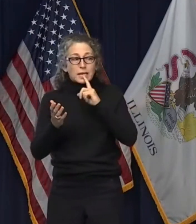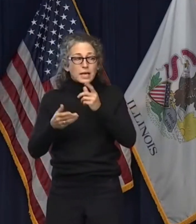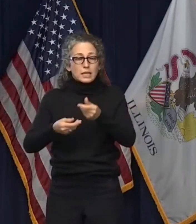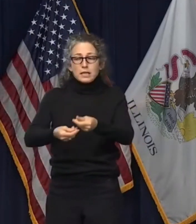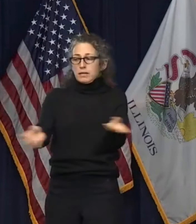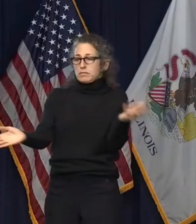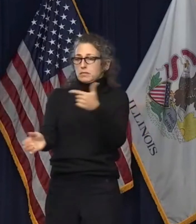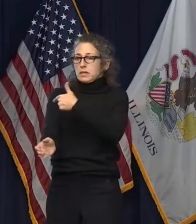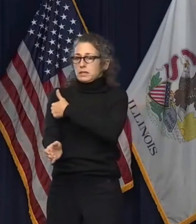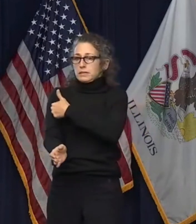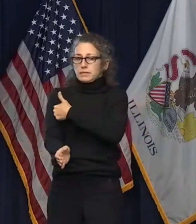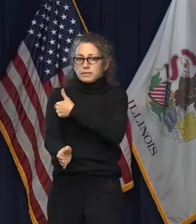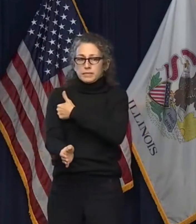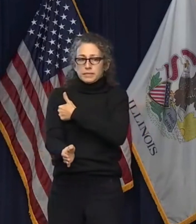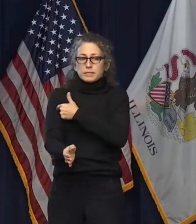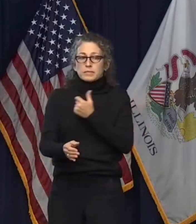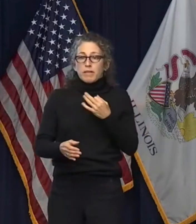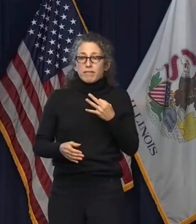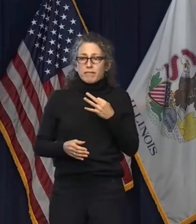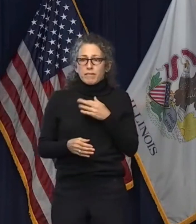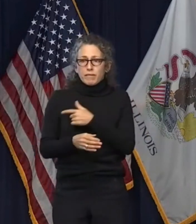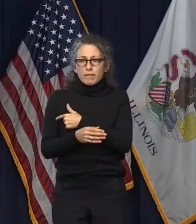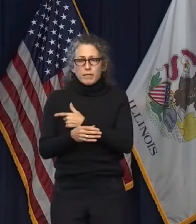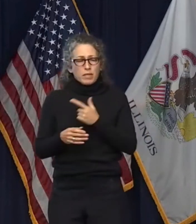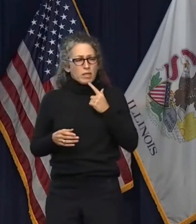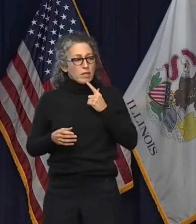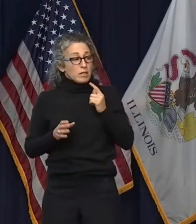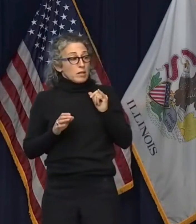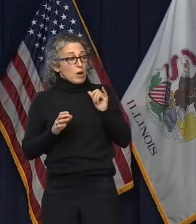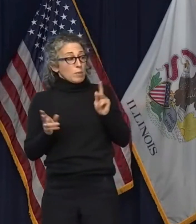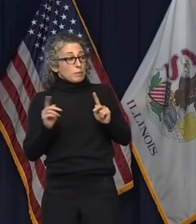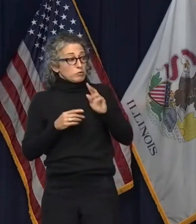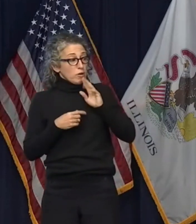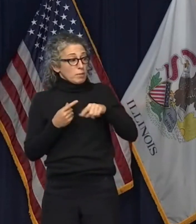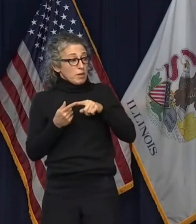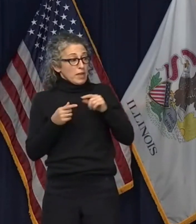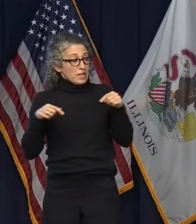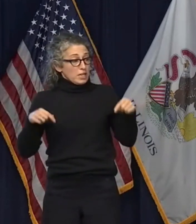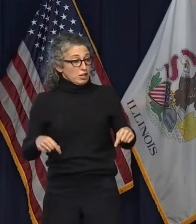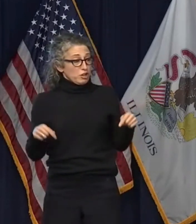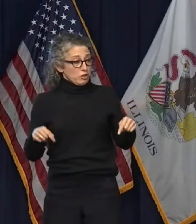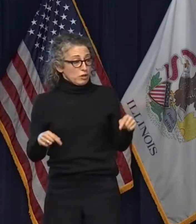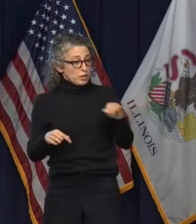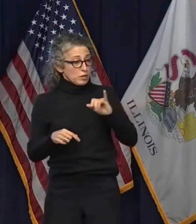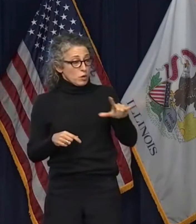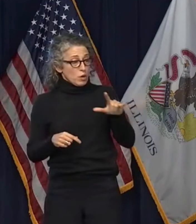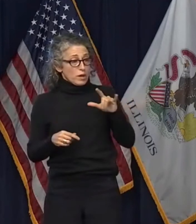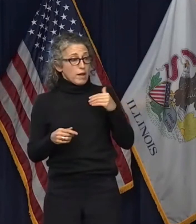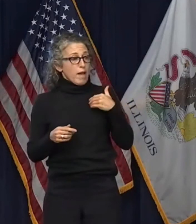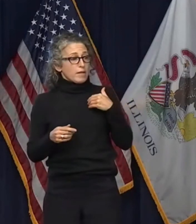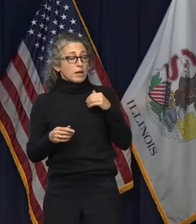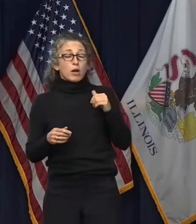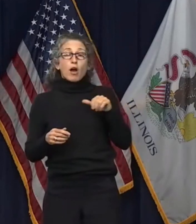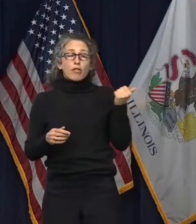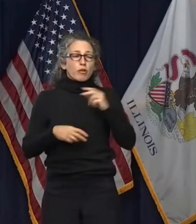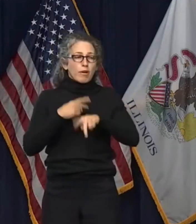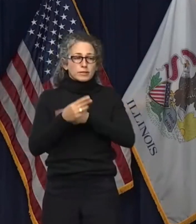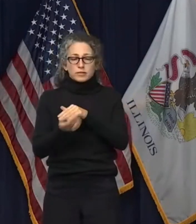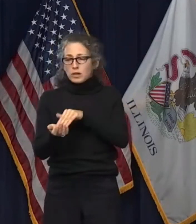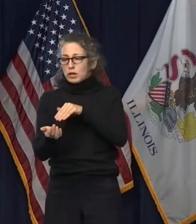COVID-19 vaccines when they become more readily available. Are these conversations happening in Illinois, and is this something the administration would consider authorizing in the future?